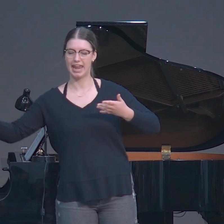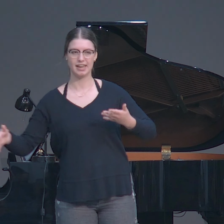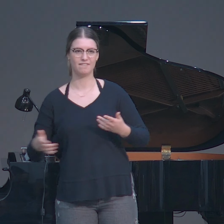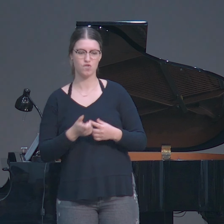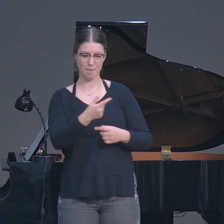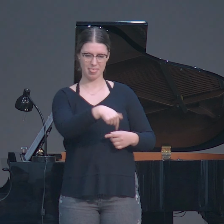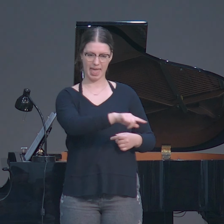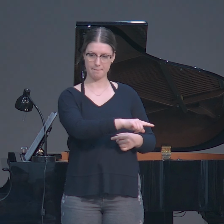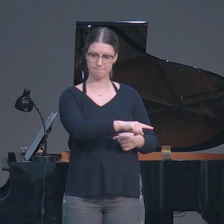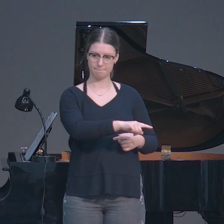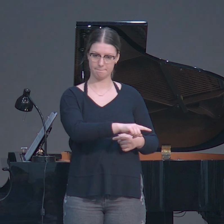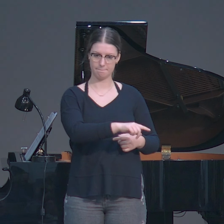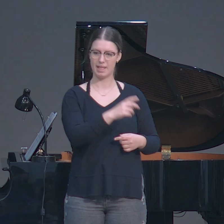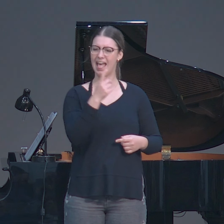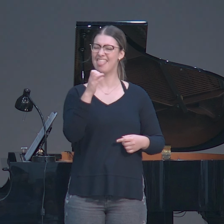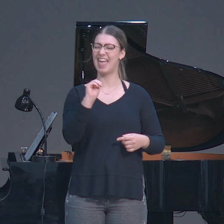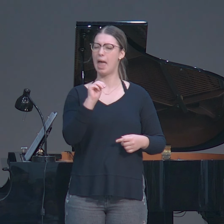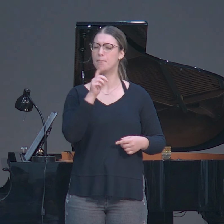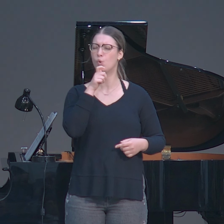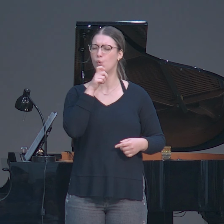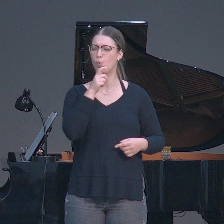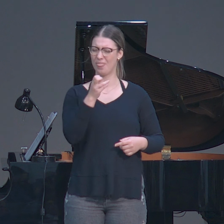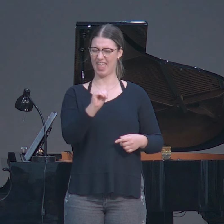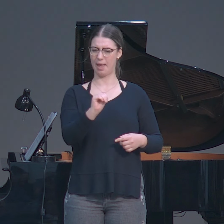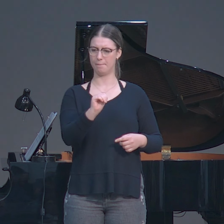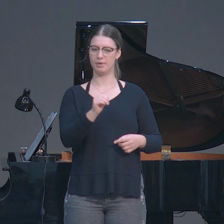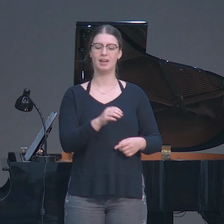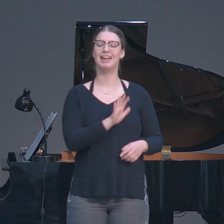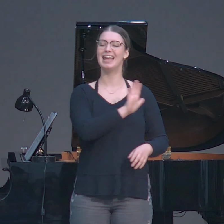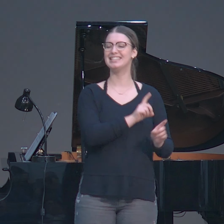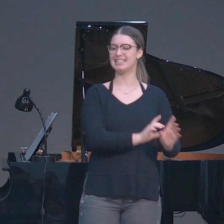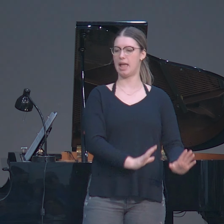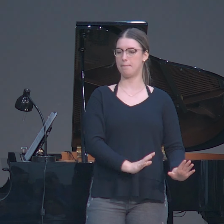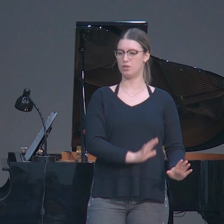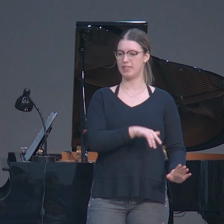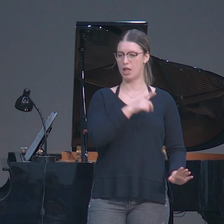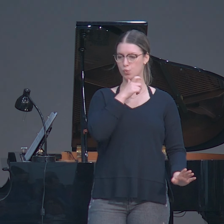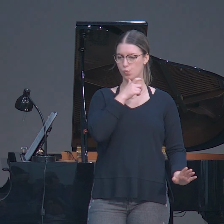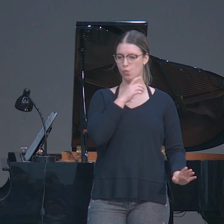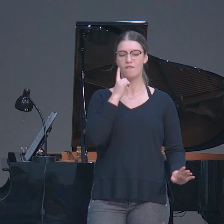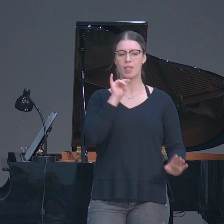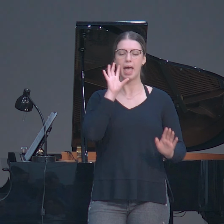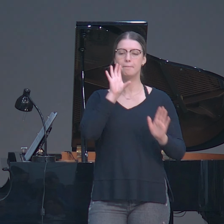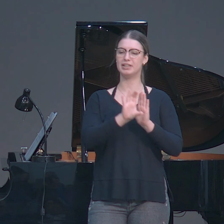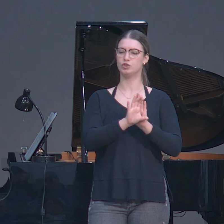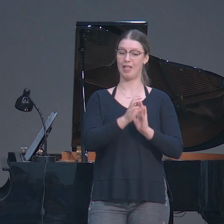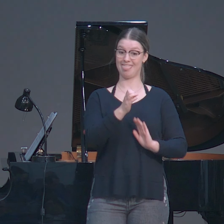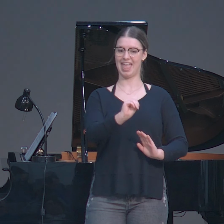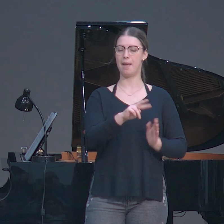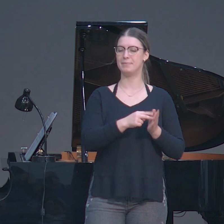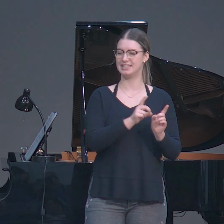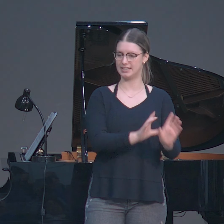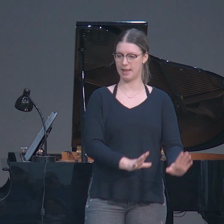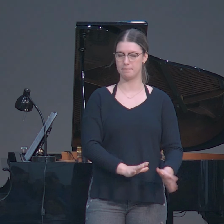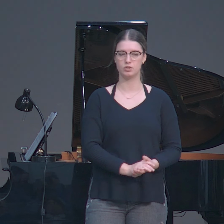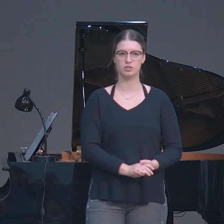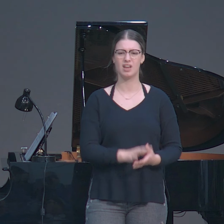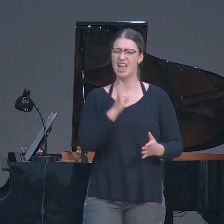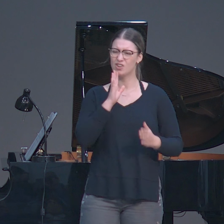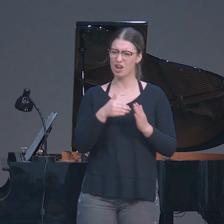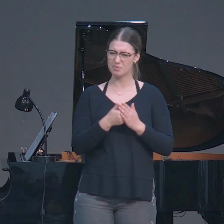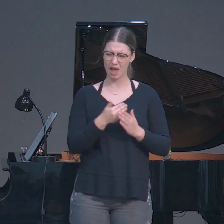The them in this analogy that Jesus is giving is his disciples. So he's talking about something being taken